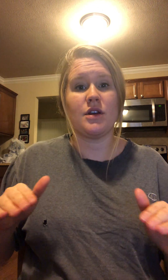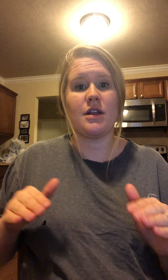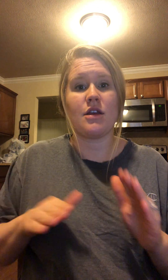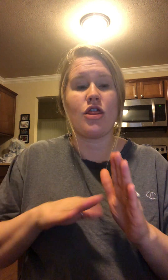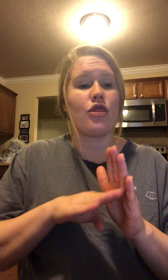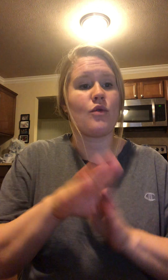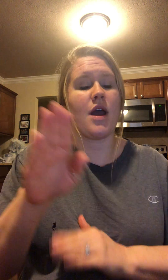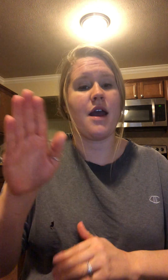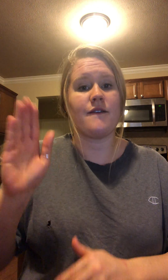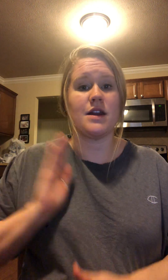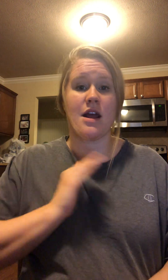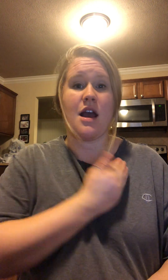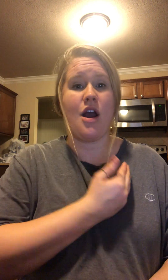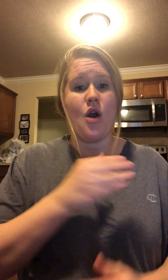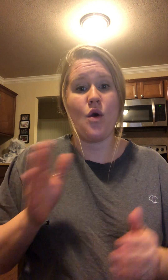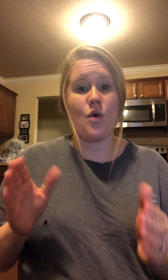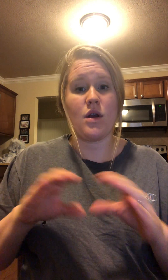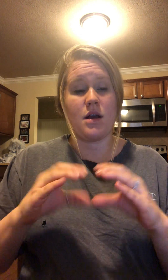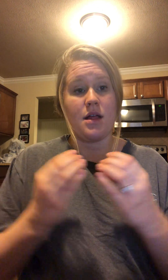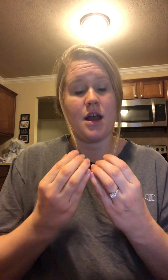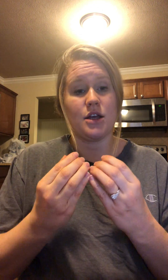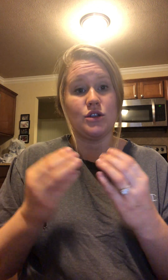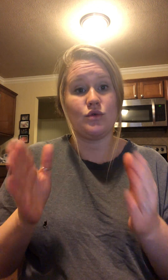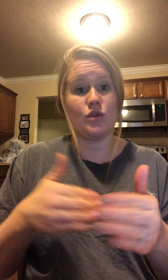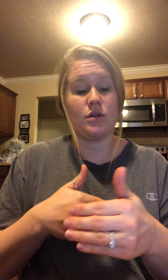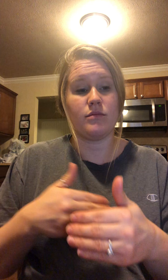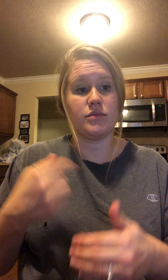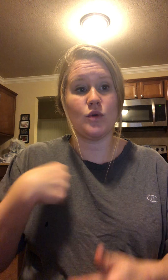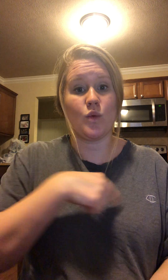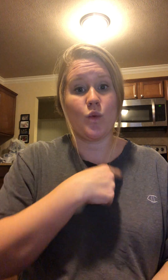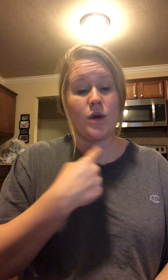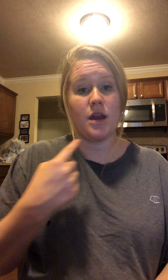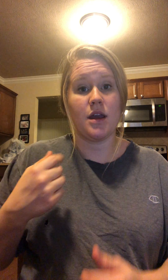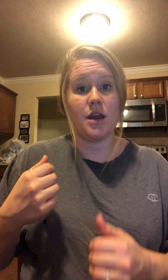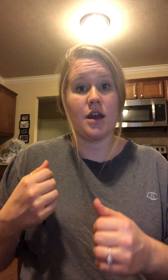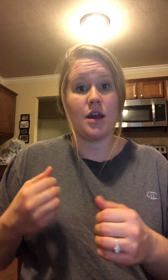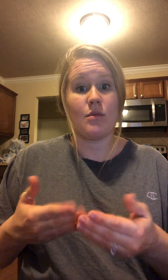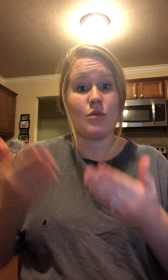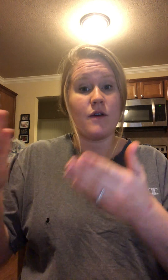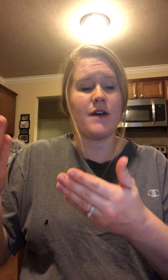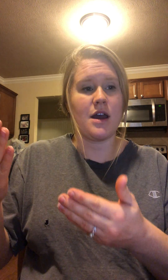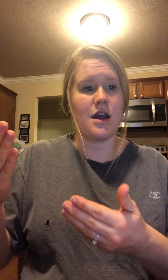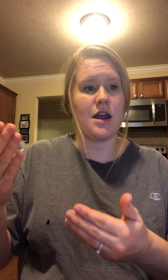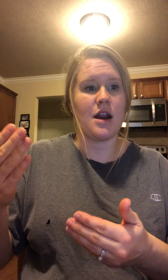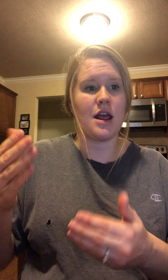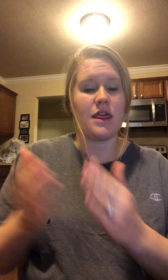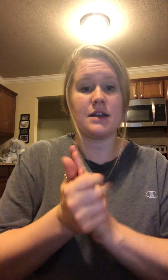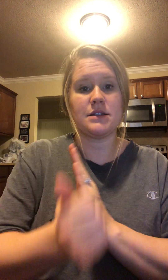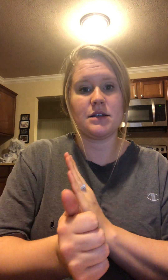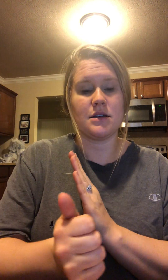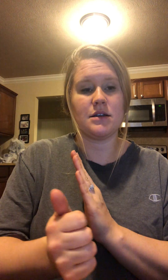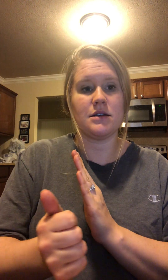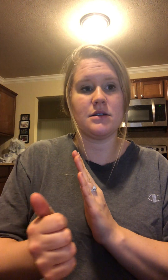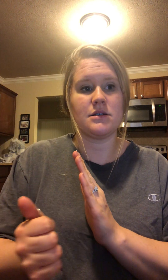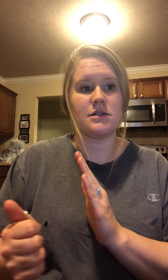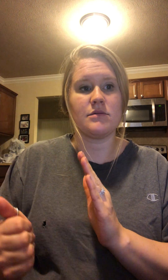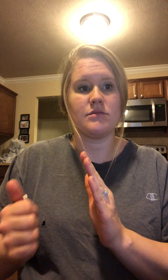skills and experiences every child needs to be a lifelong learner. Our